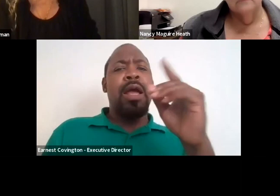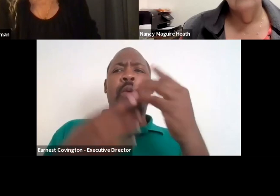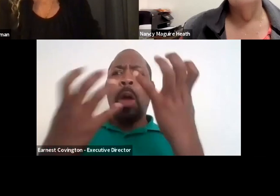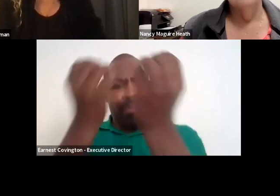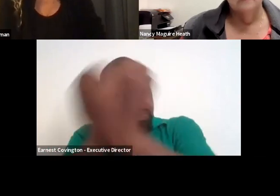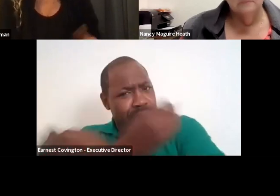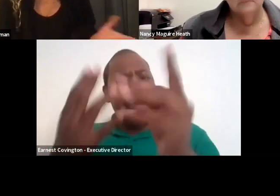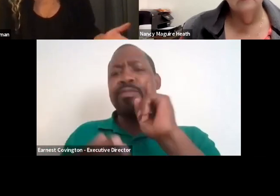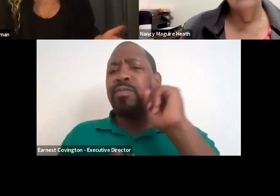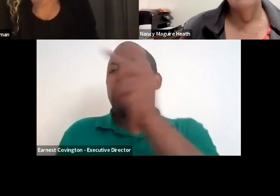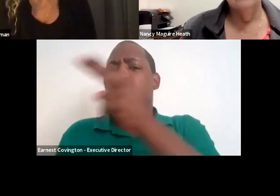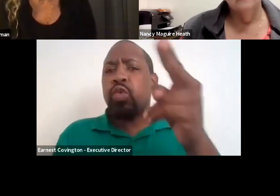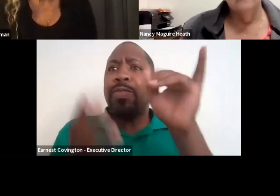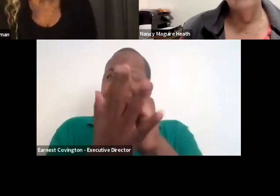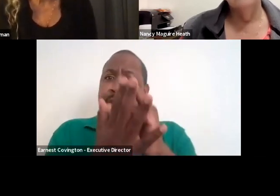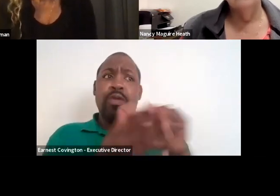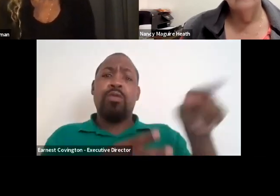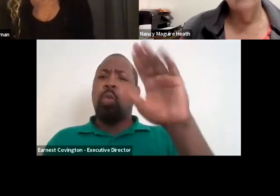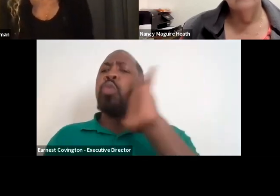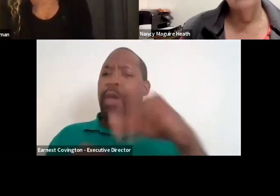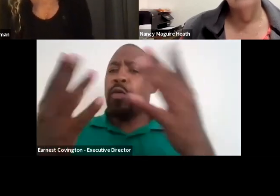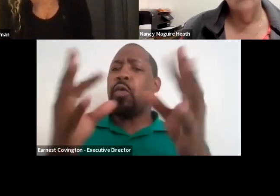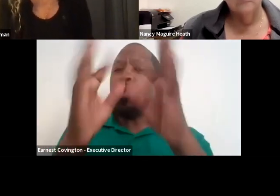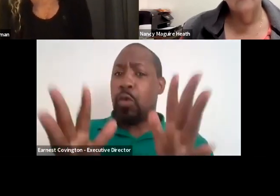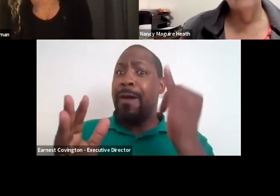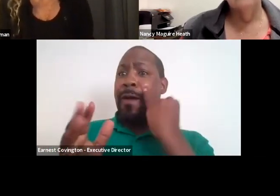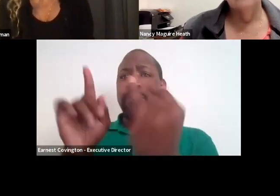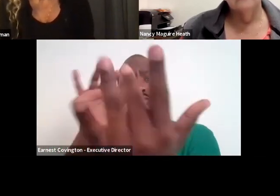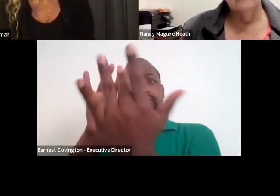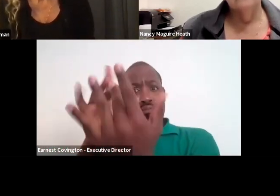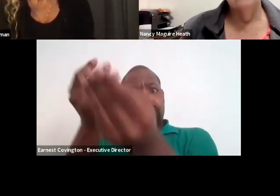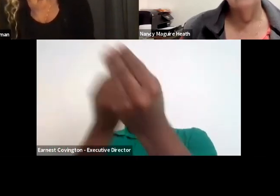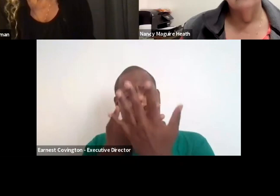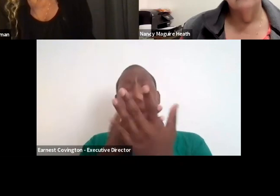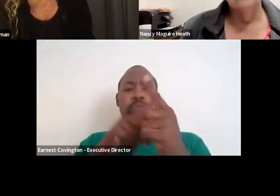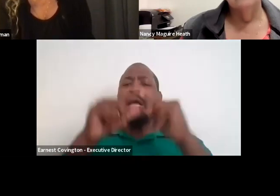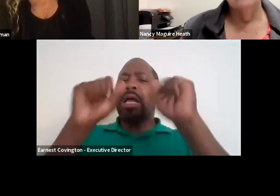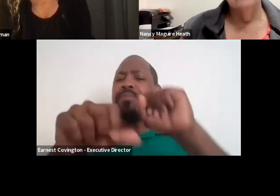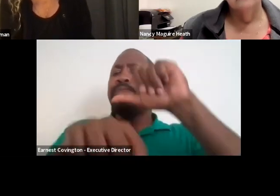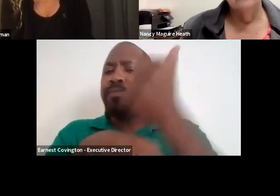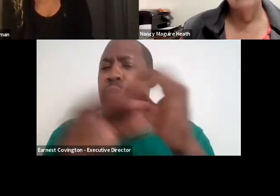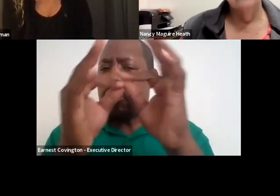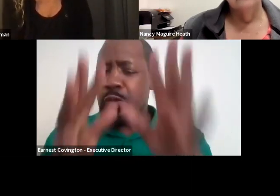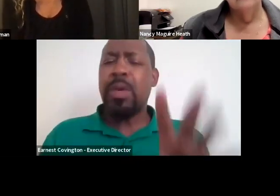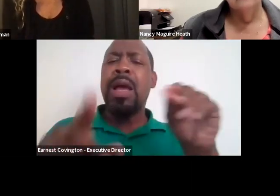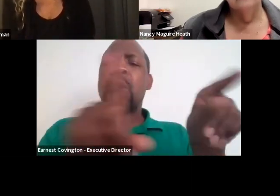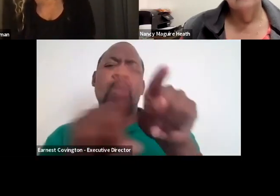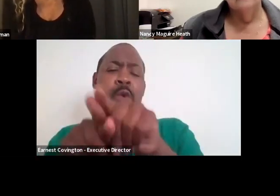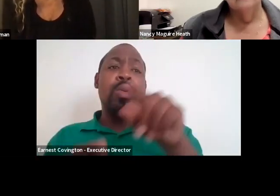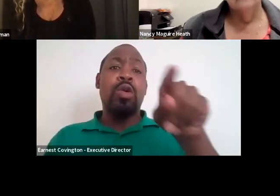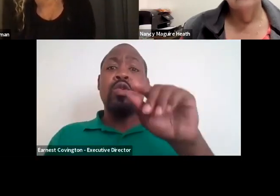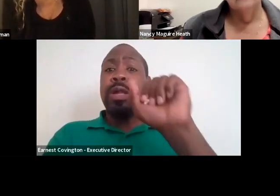interpreters the same, so that we would have access the same way that non-deaf people have. And that if they contact somebody for